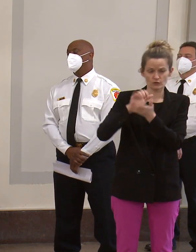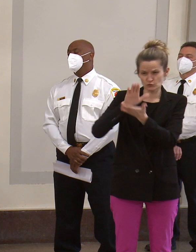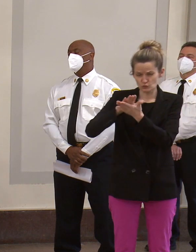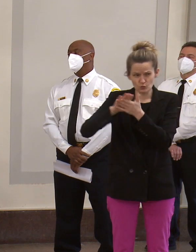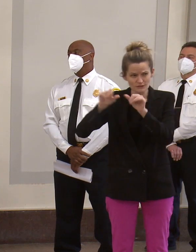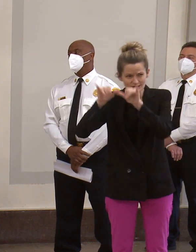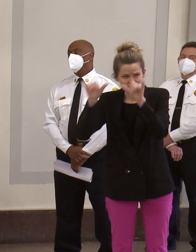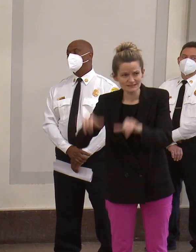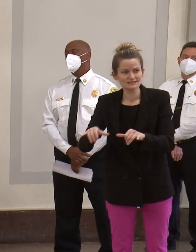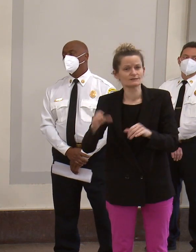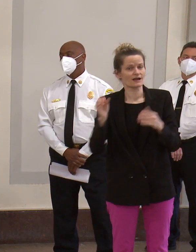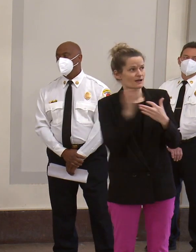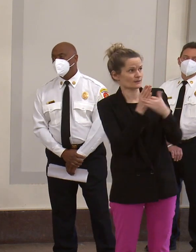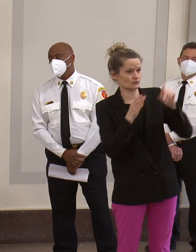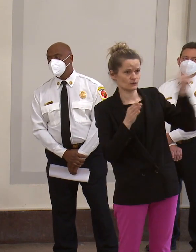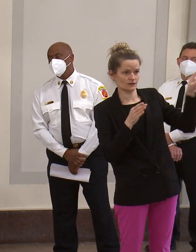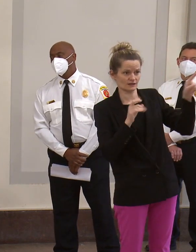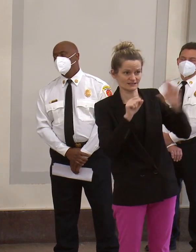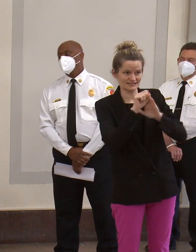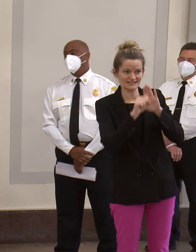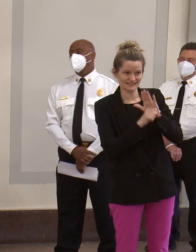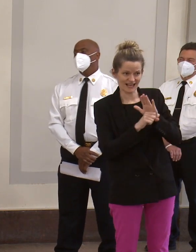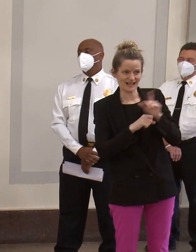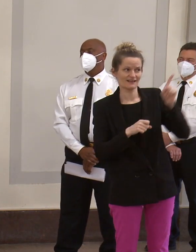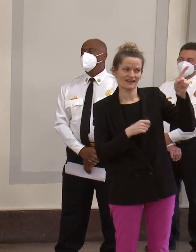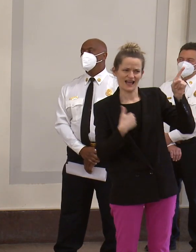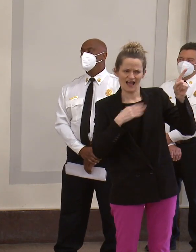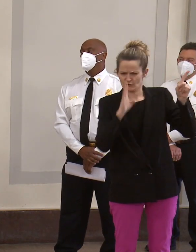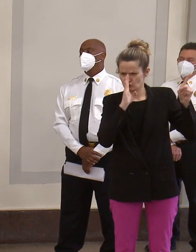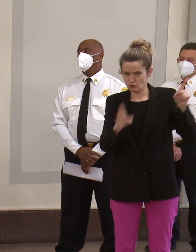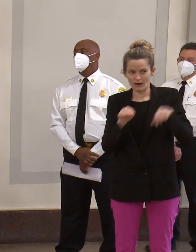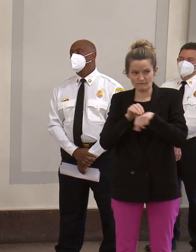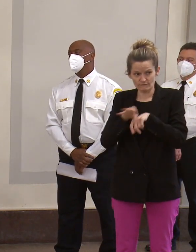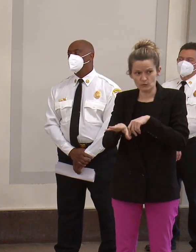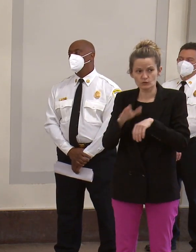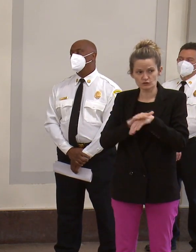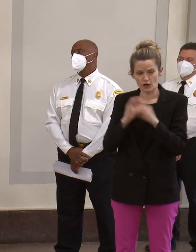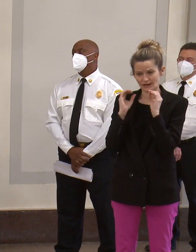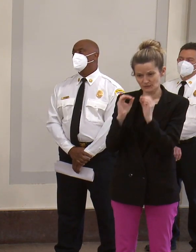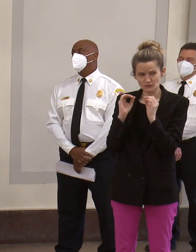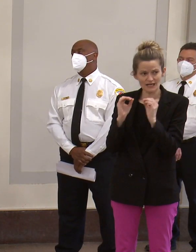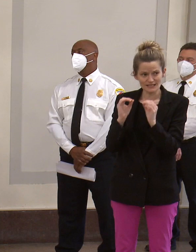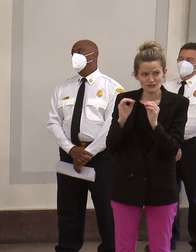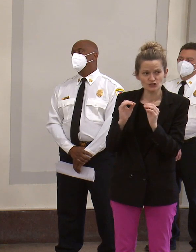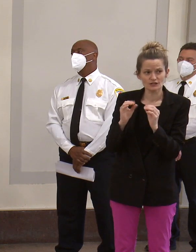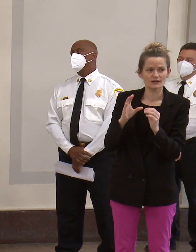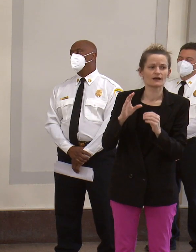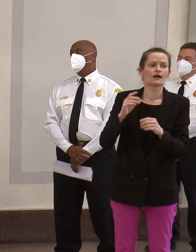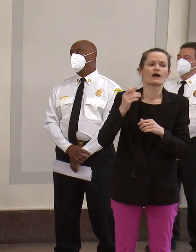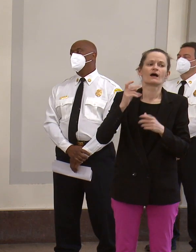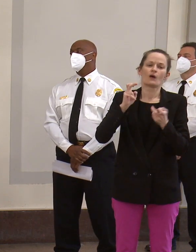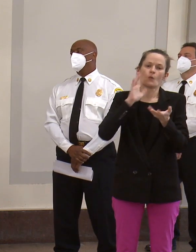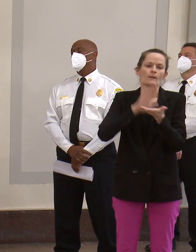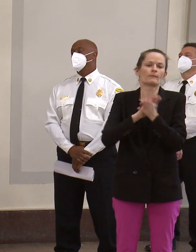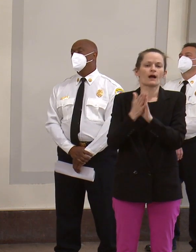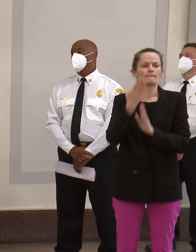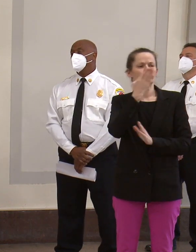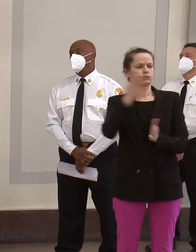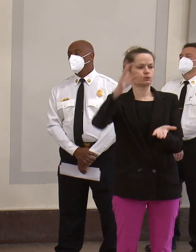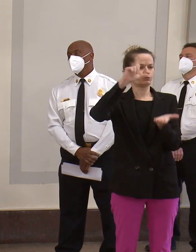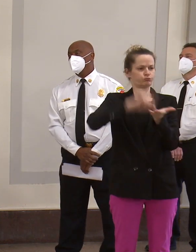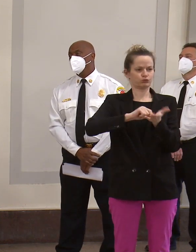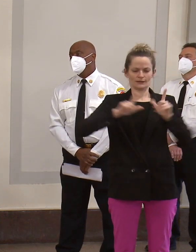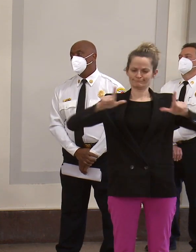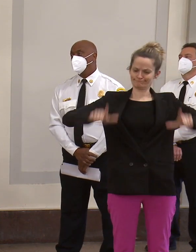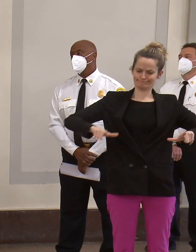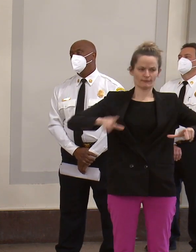who have the direct influence over education, to build the blueprint for Maryland's future as the law designed. That's what we're going to